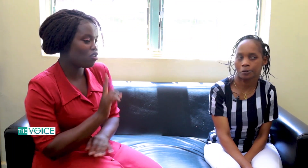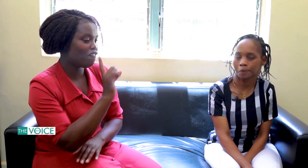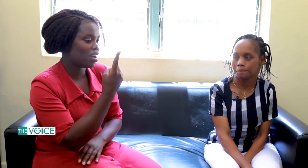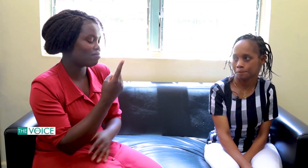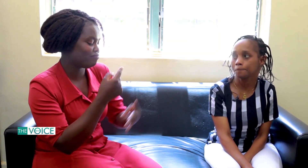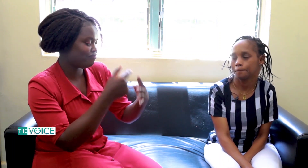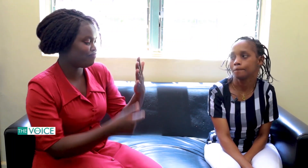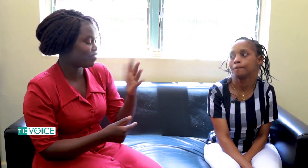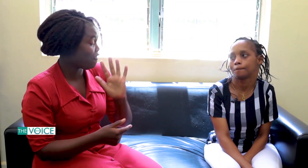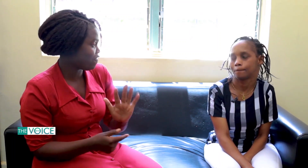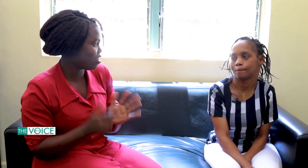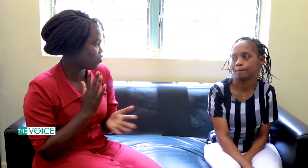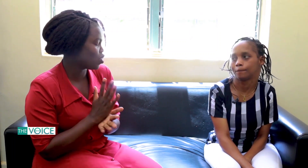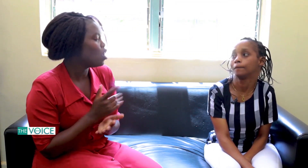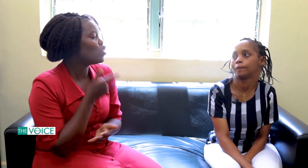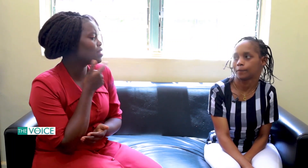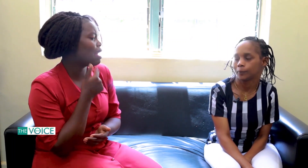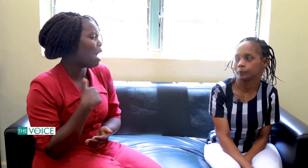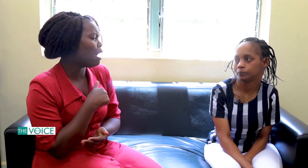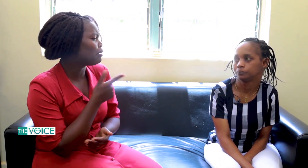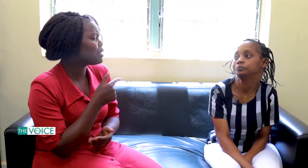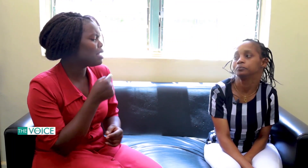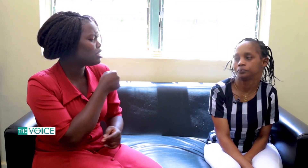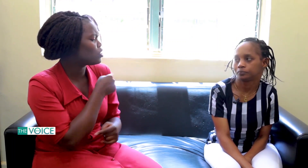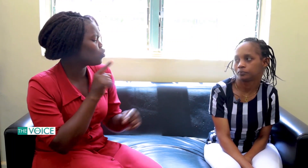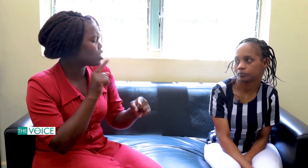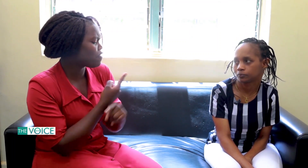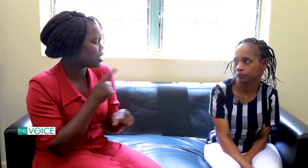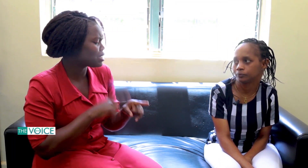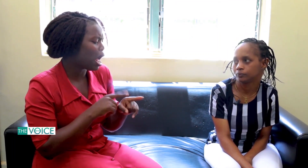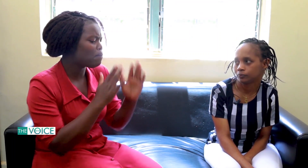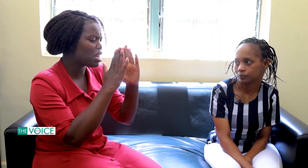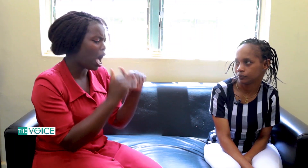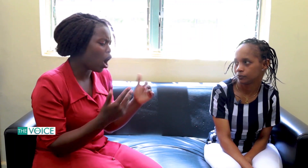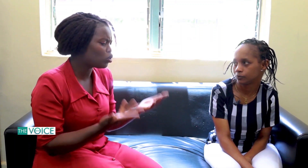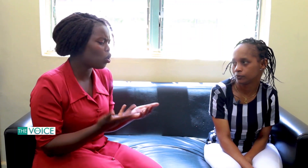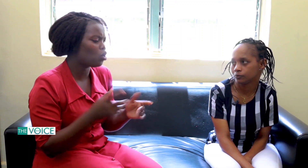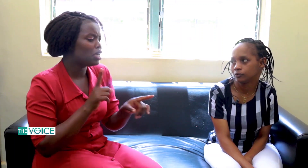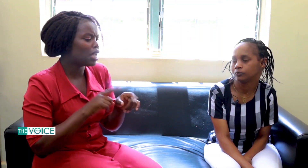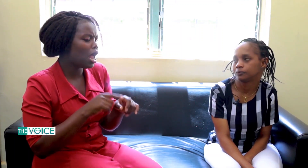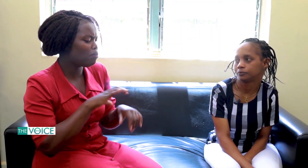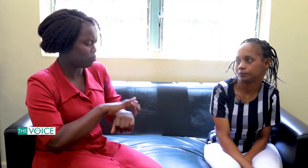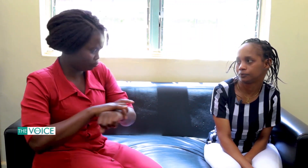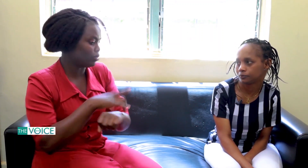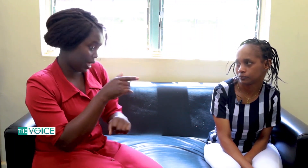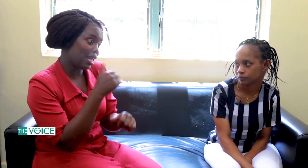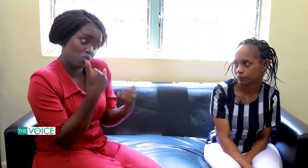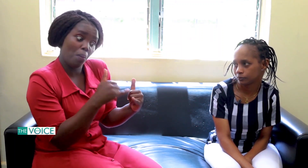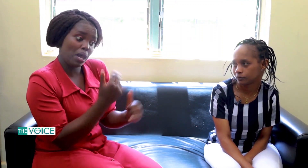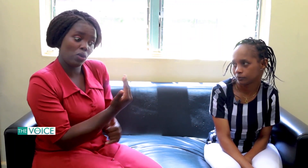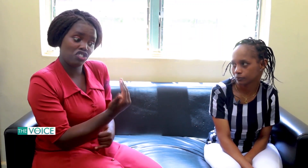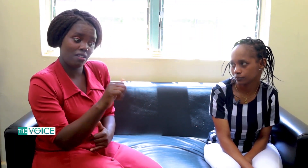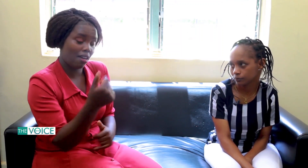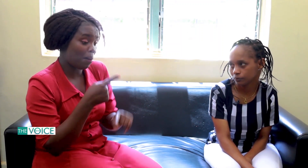have other brothers and sisters, right? Because you're first one in a family of 4. Tell us, did they treat you different in